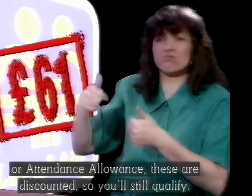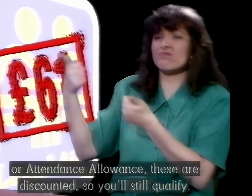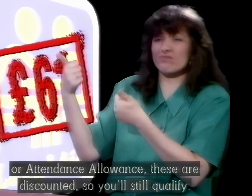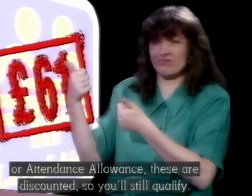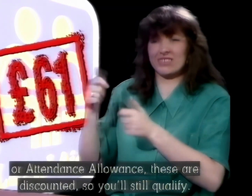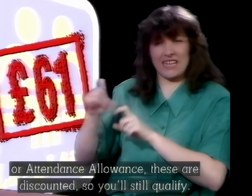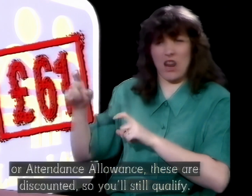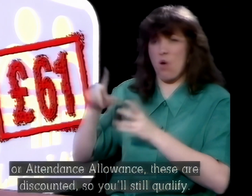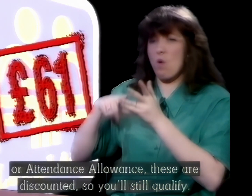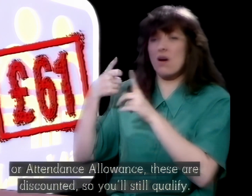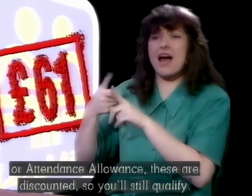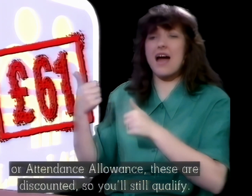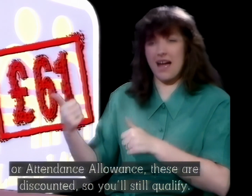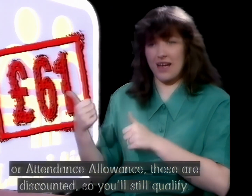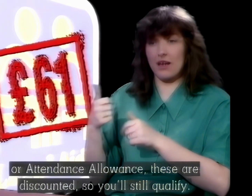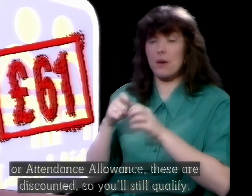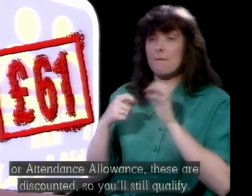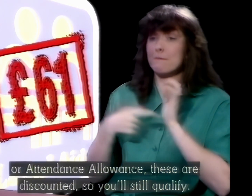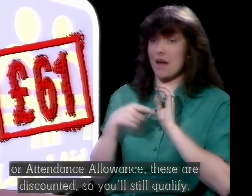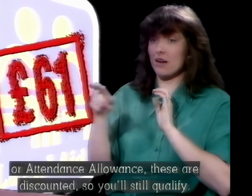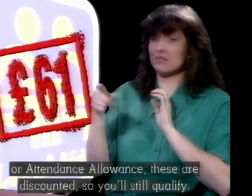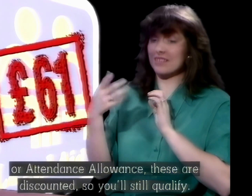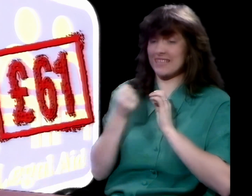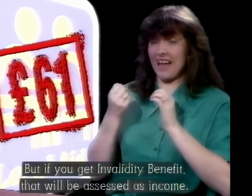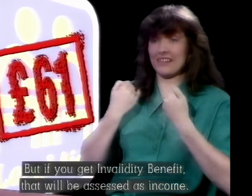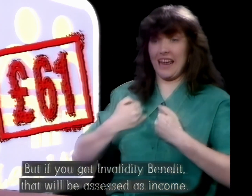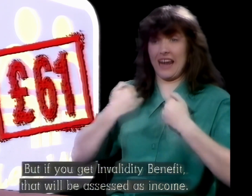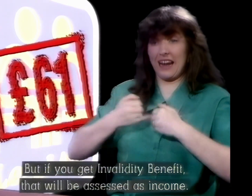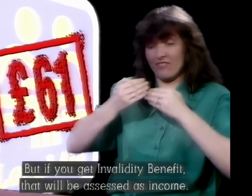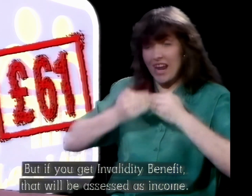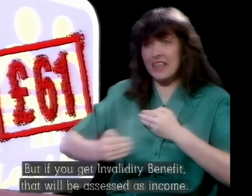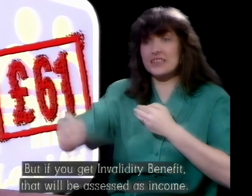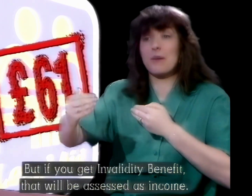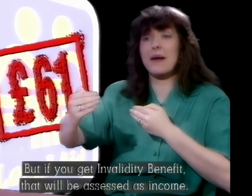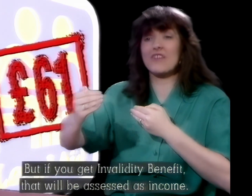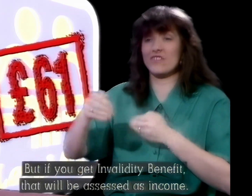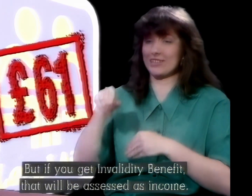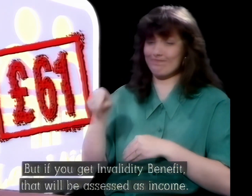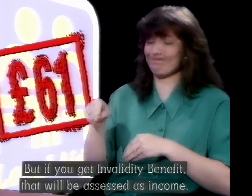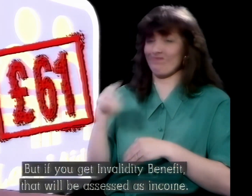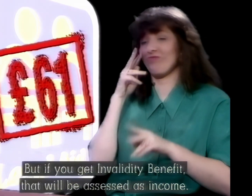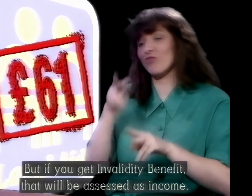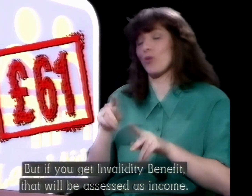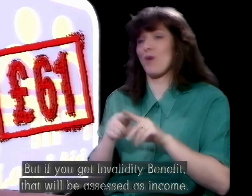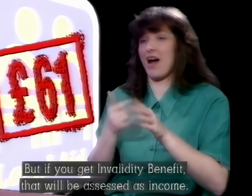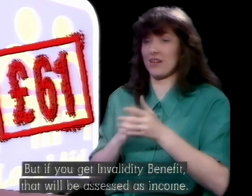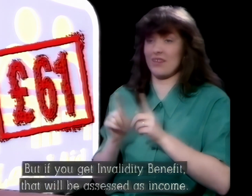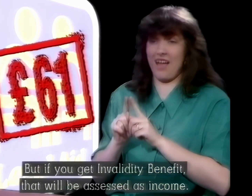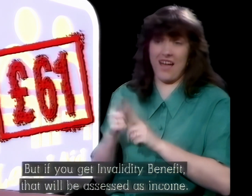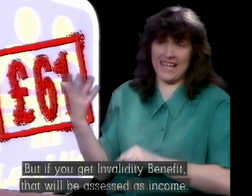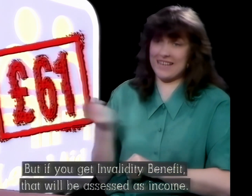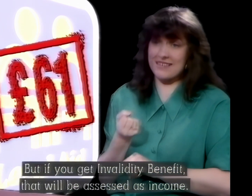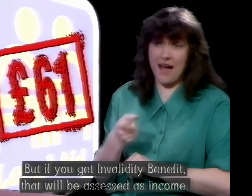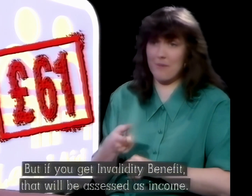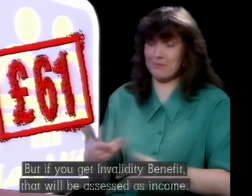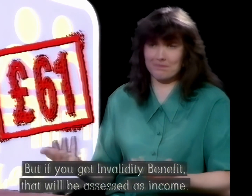are discounted, so you'll still qualify. But if you get invalidity benefit, that will be assessed as